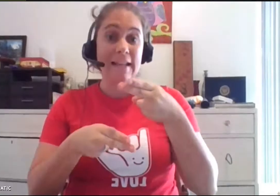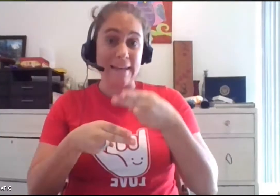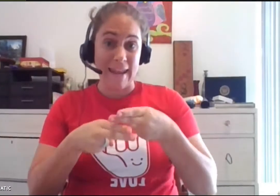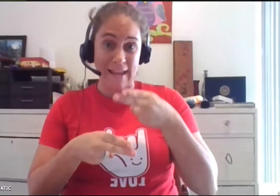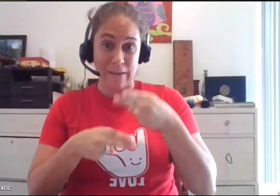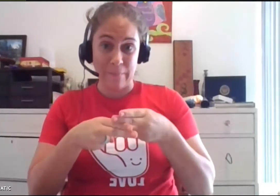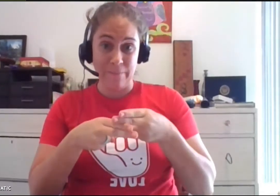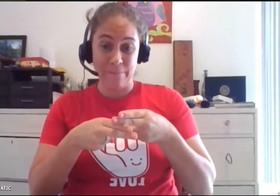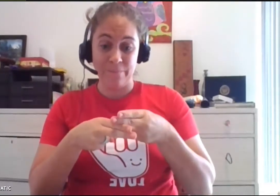name,